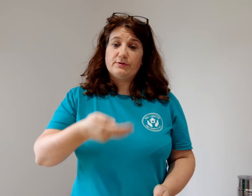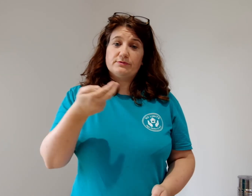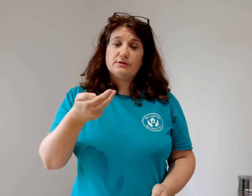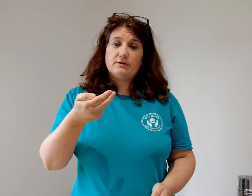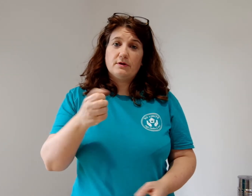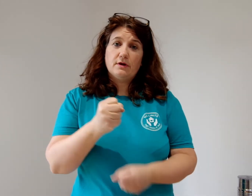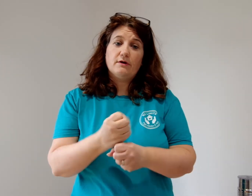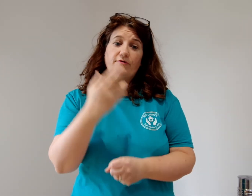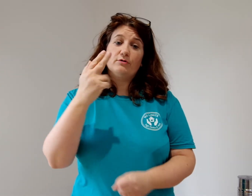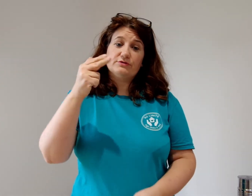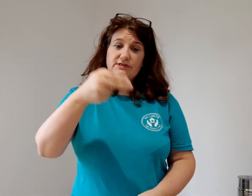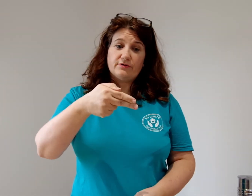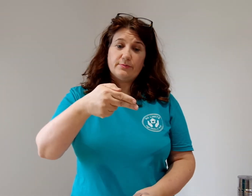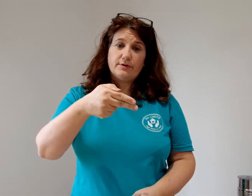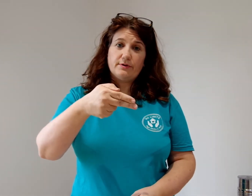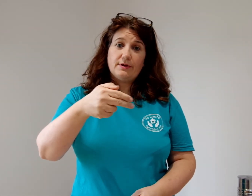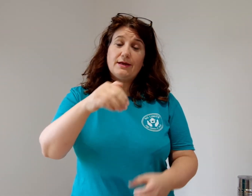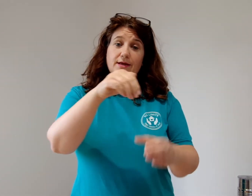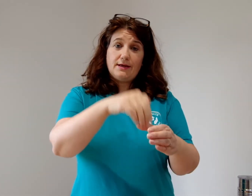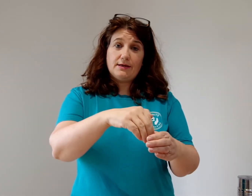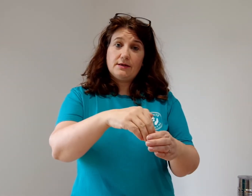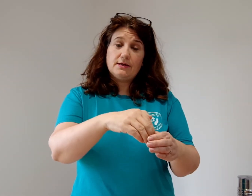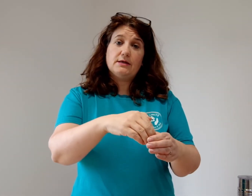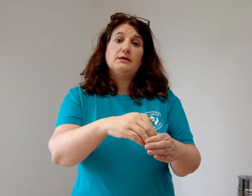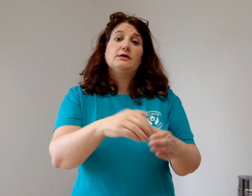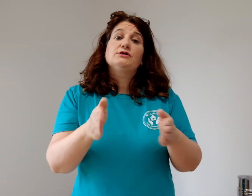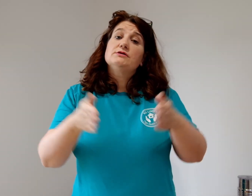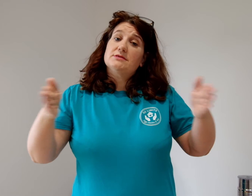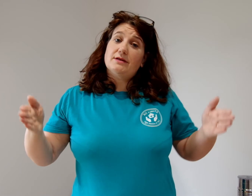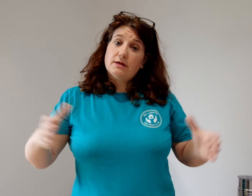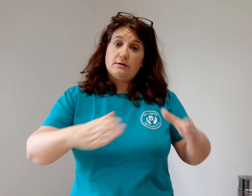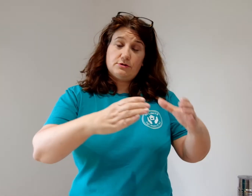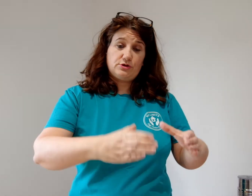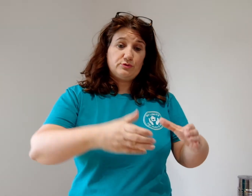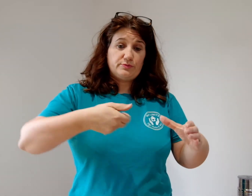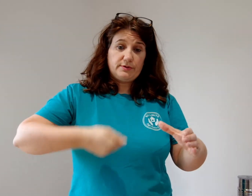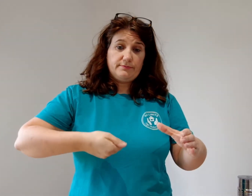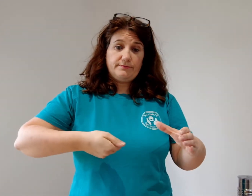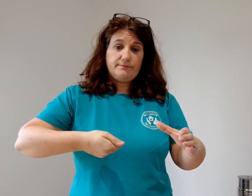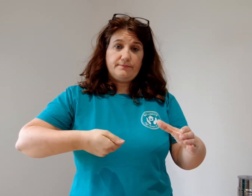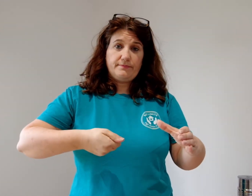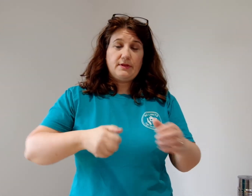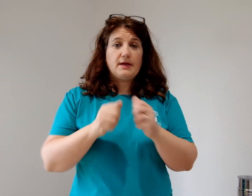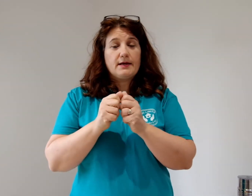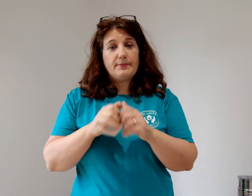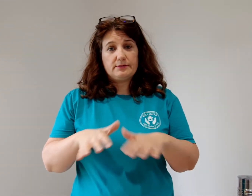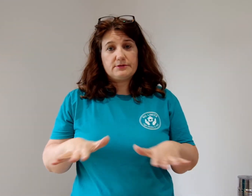tablespoons of golden syrup in to the large saucepan and melt.